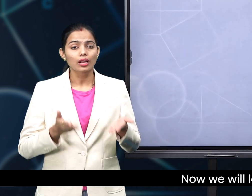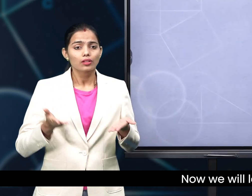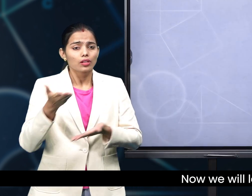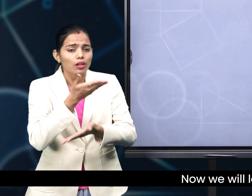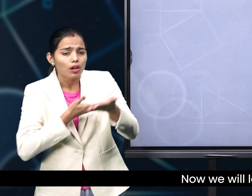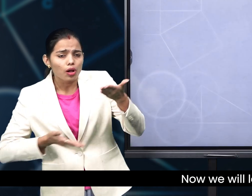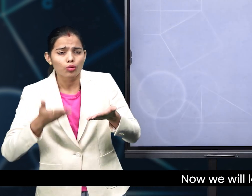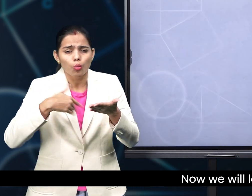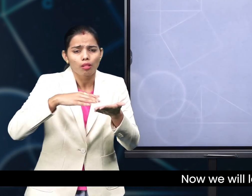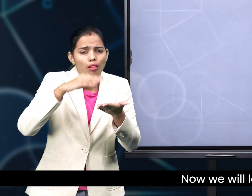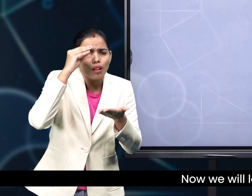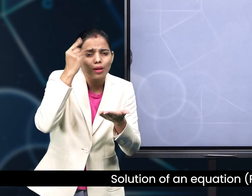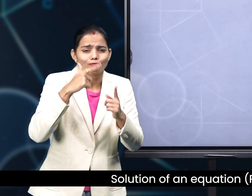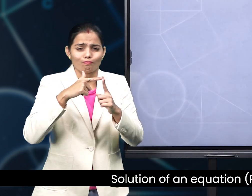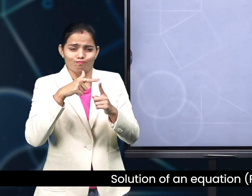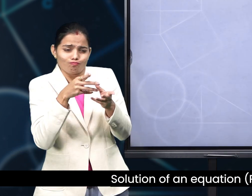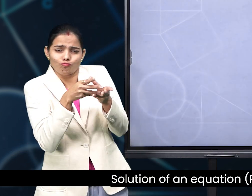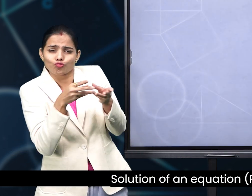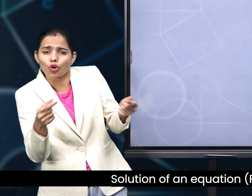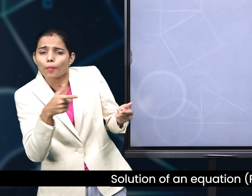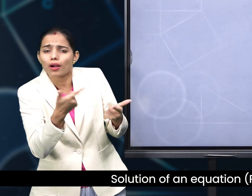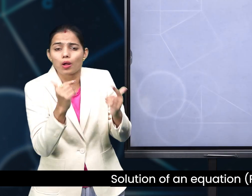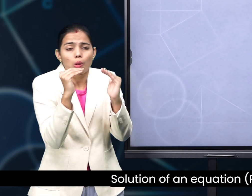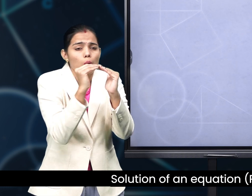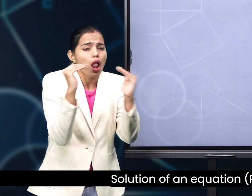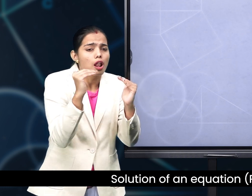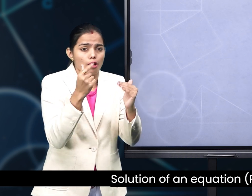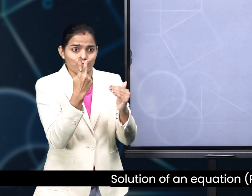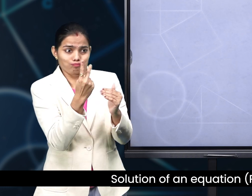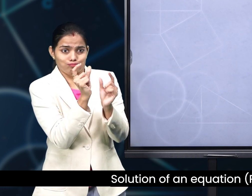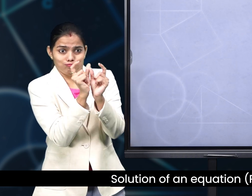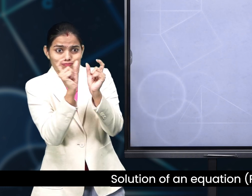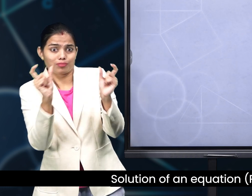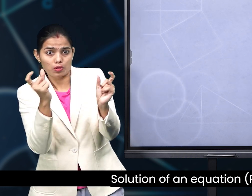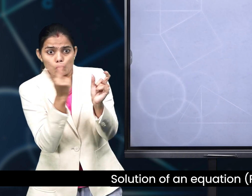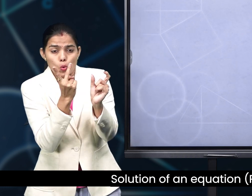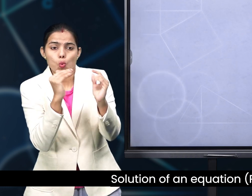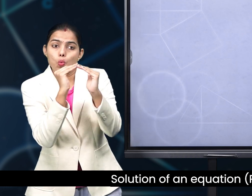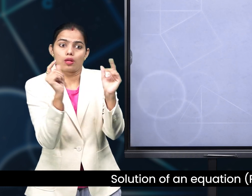Now we will learn the solution of an equation, root of the equation.